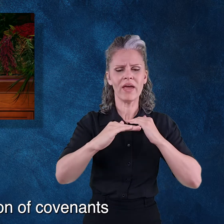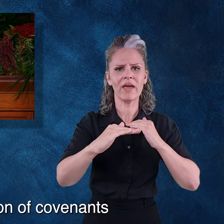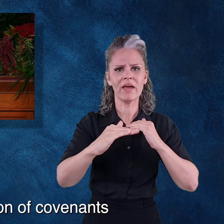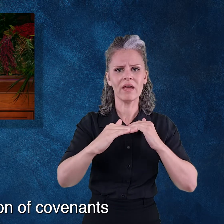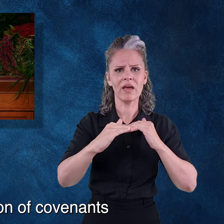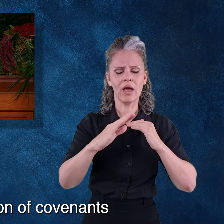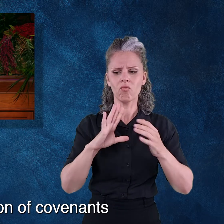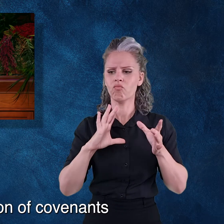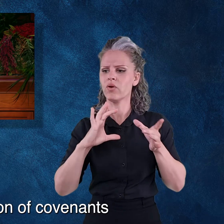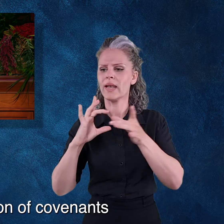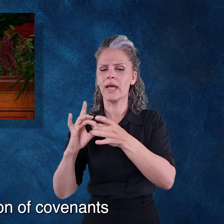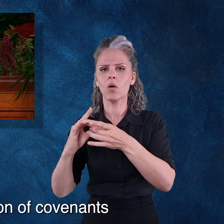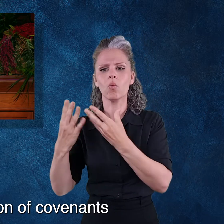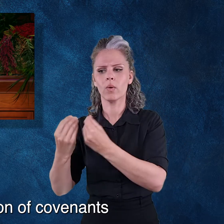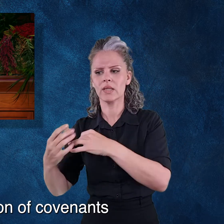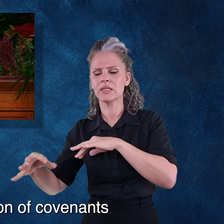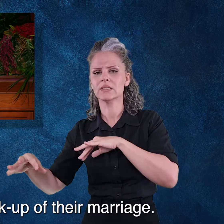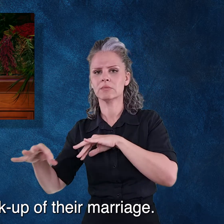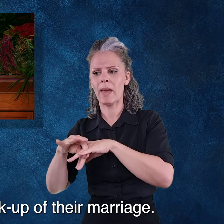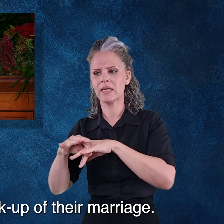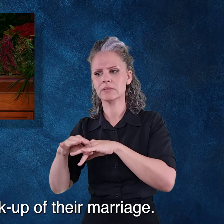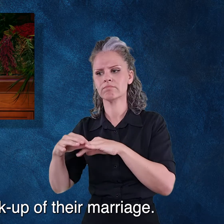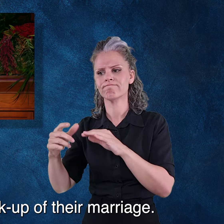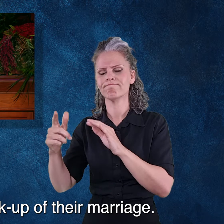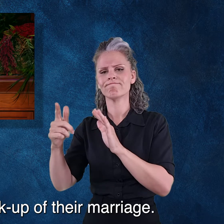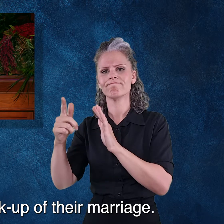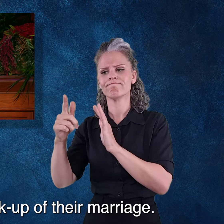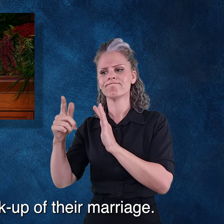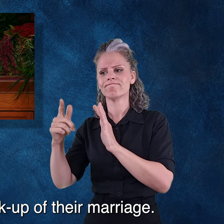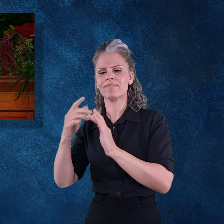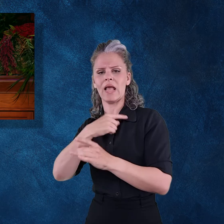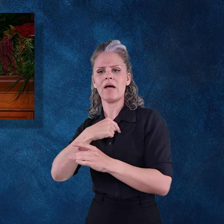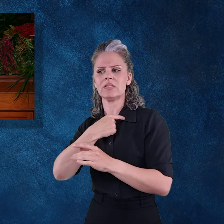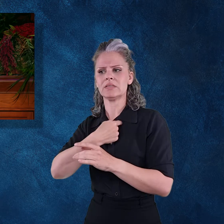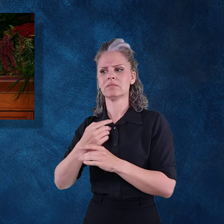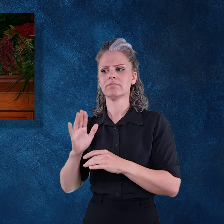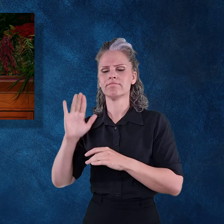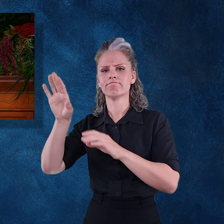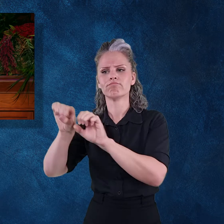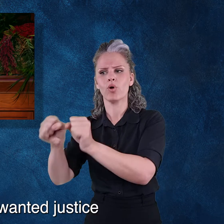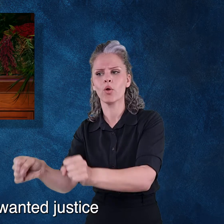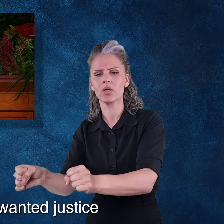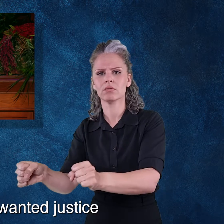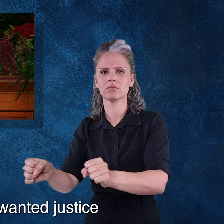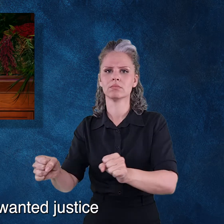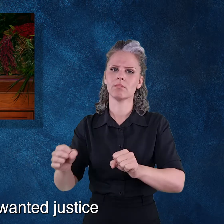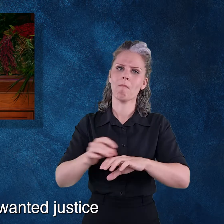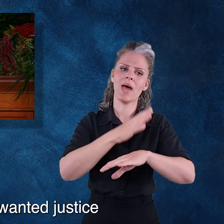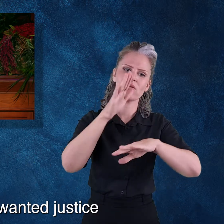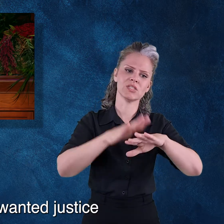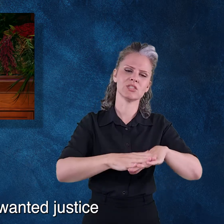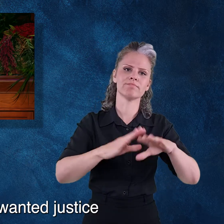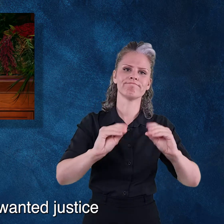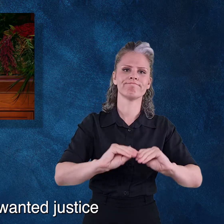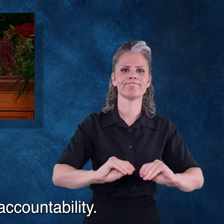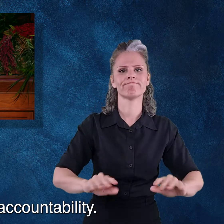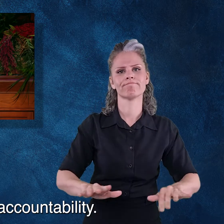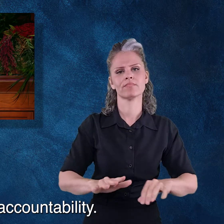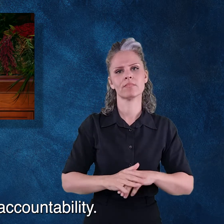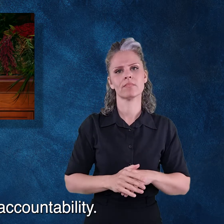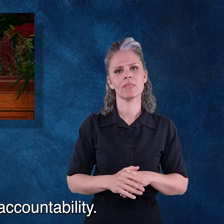spouse's violation of covenants and the breakup of their marriage. She wanted justice